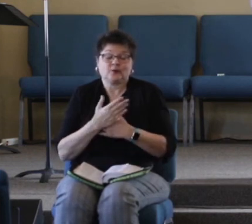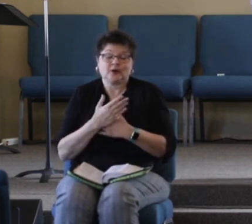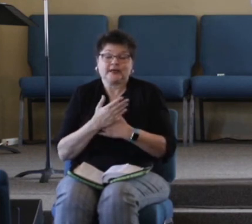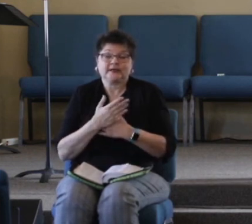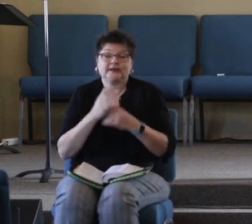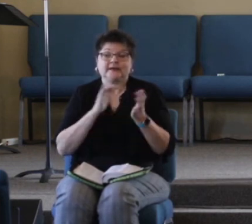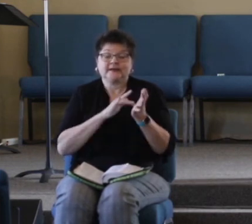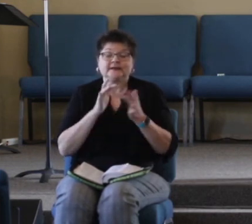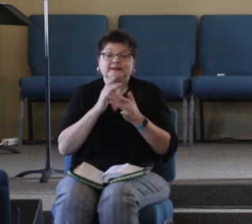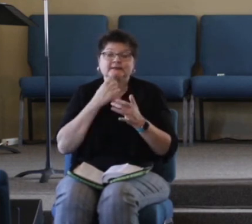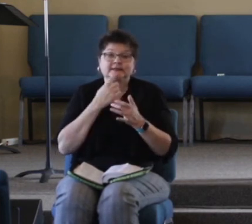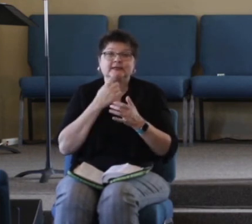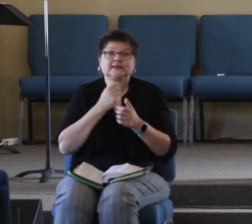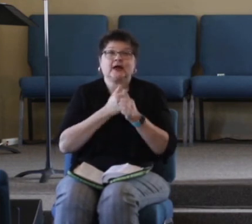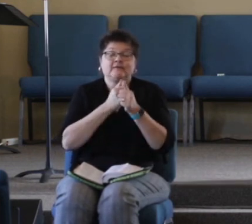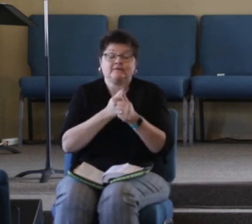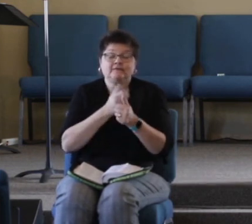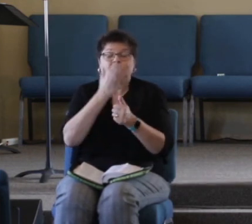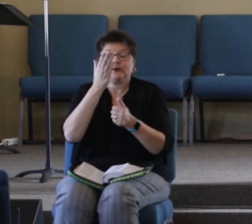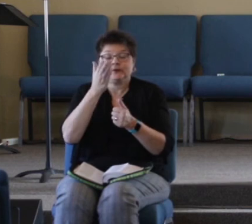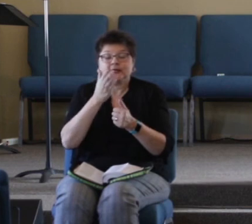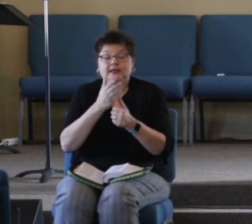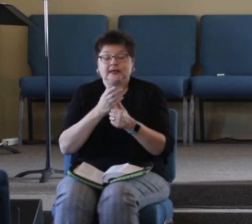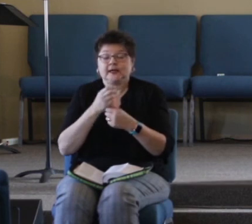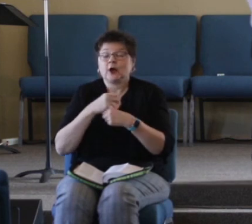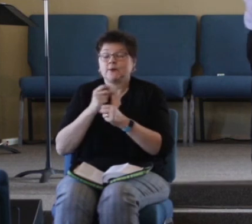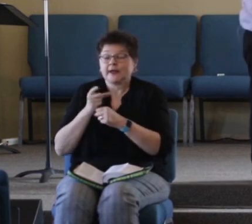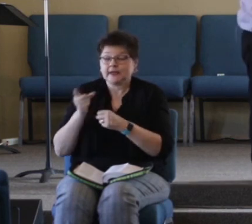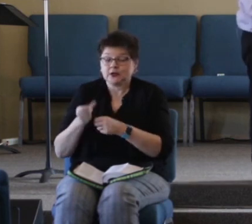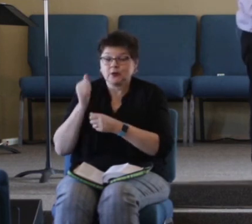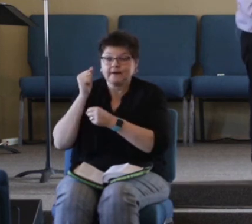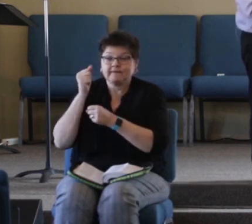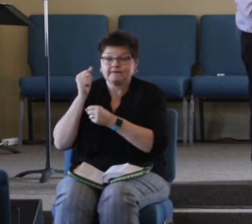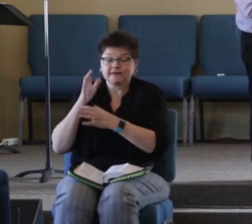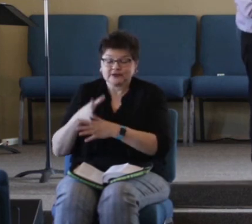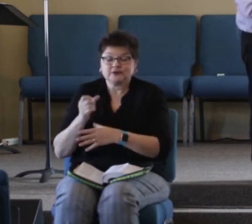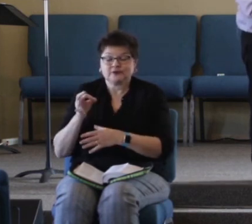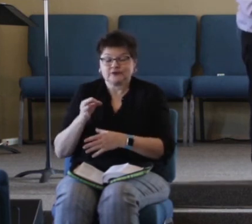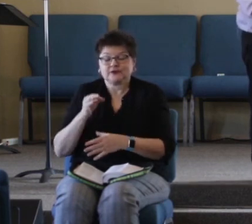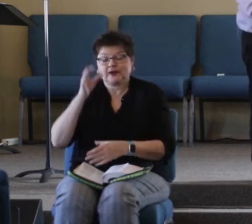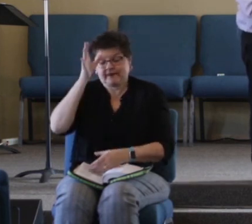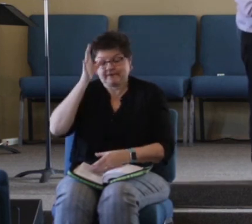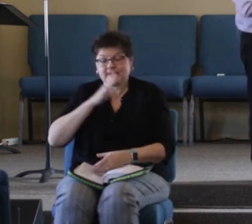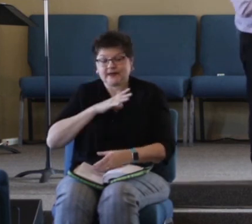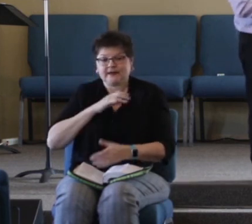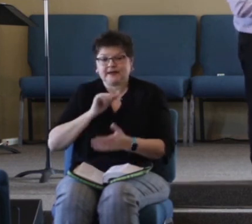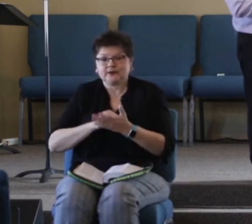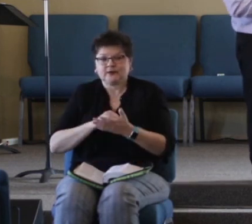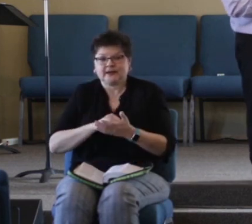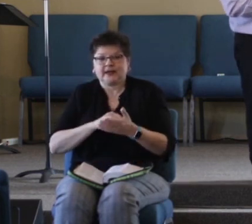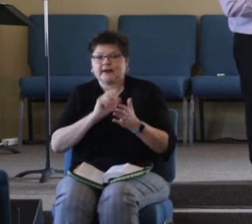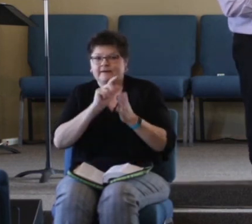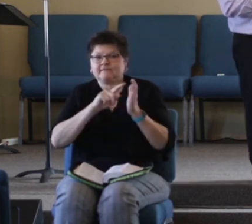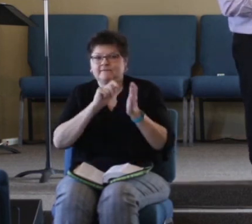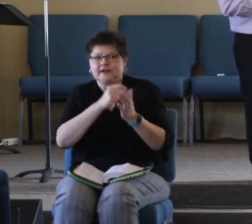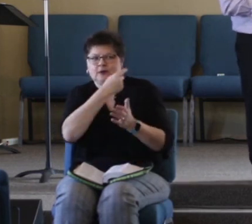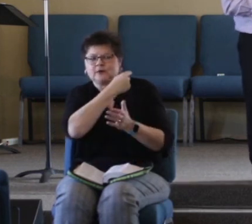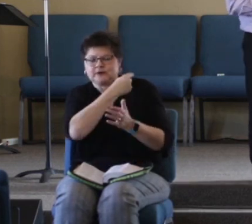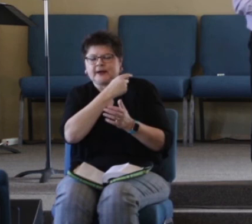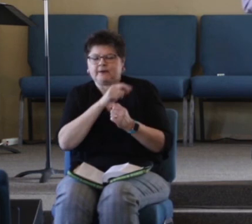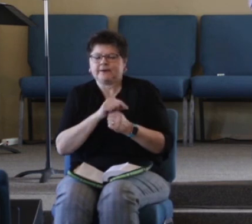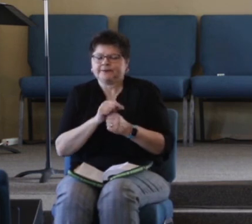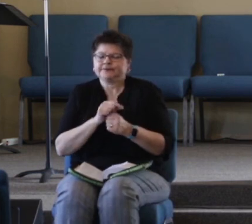He told the disciples, I'll make you fishers of men. That's part of what that video was about, the living stone, was that even in the